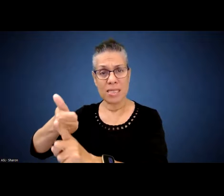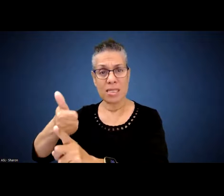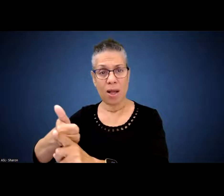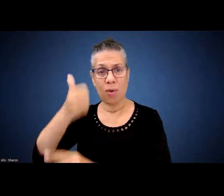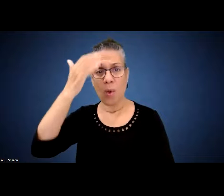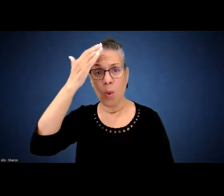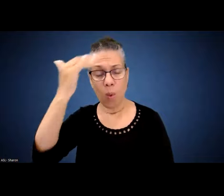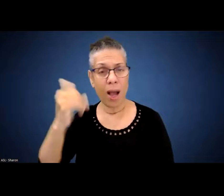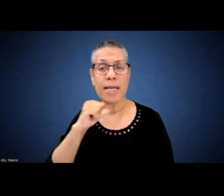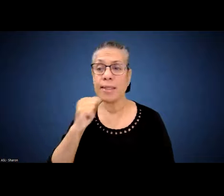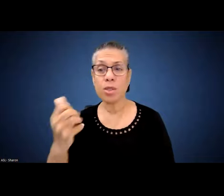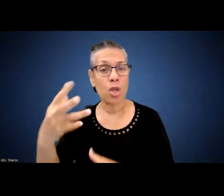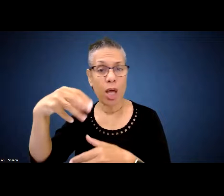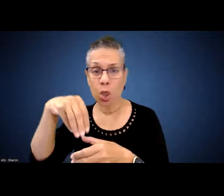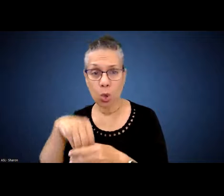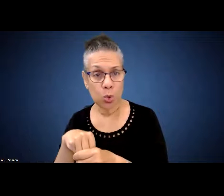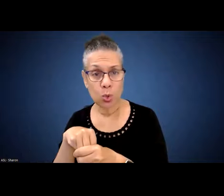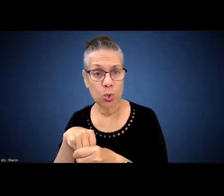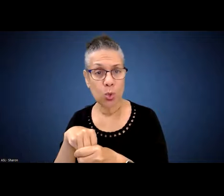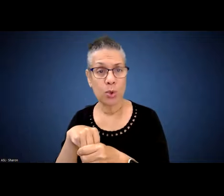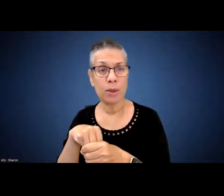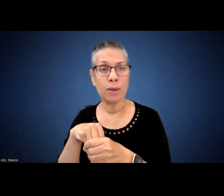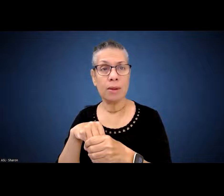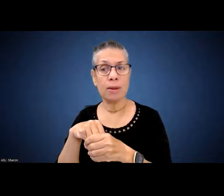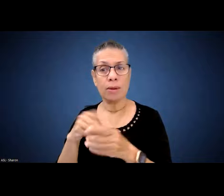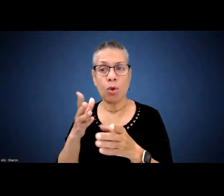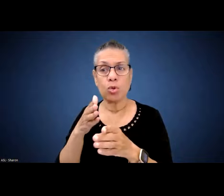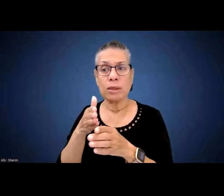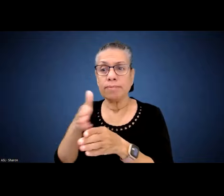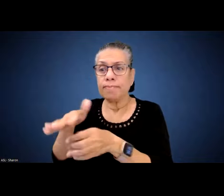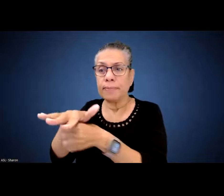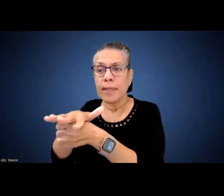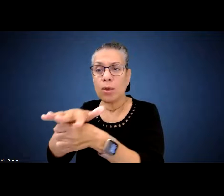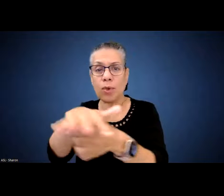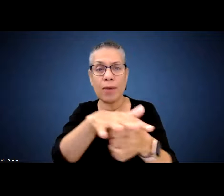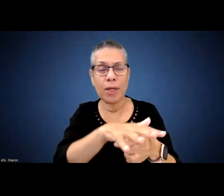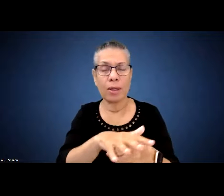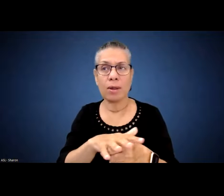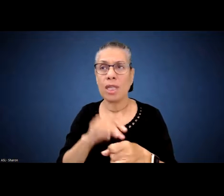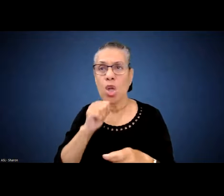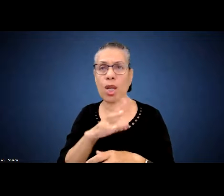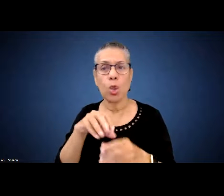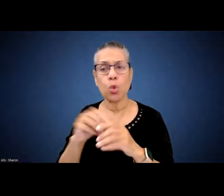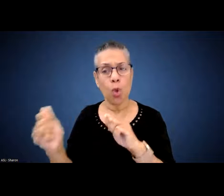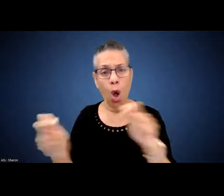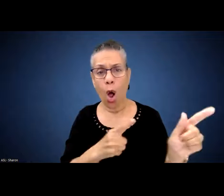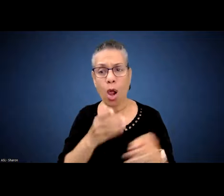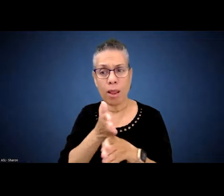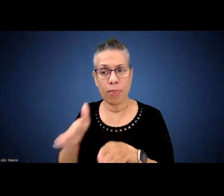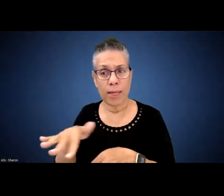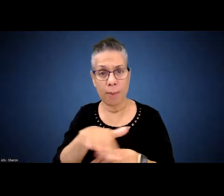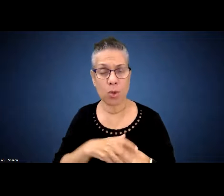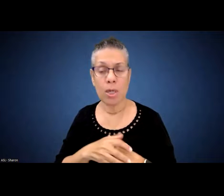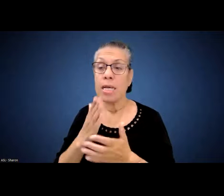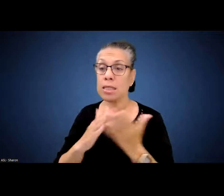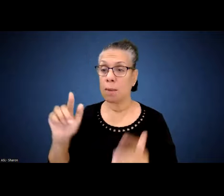doesn't include those neighborhoods. Or all of them. I see that some of the